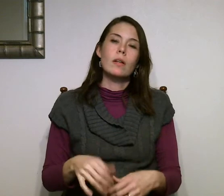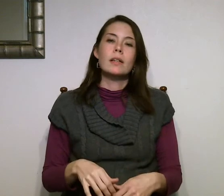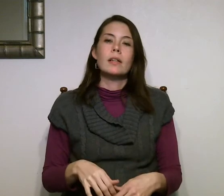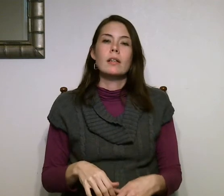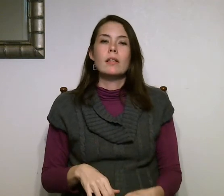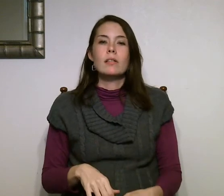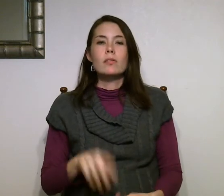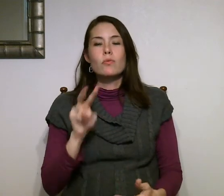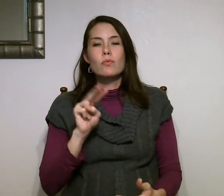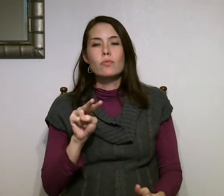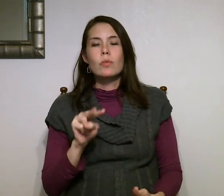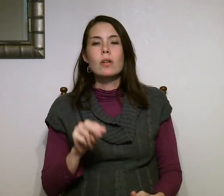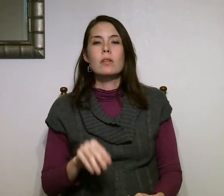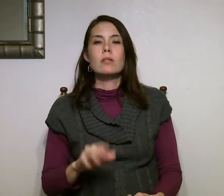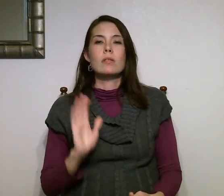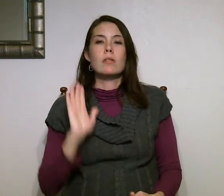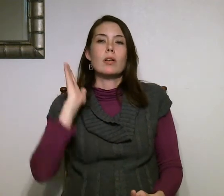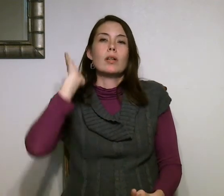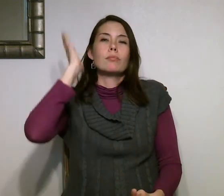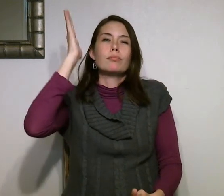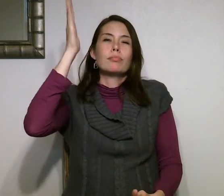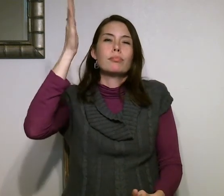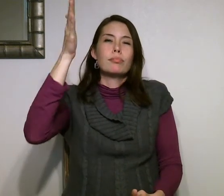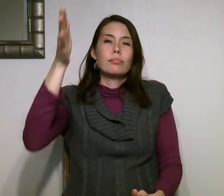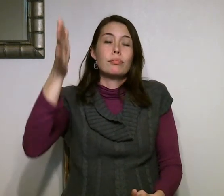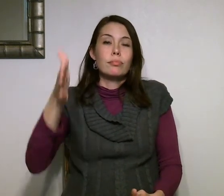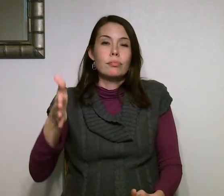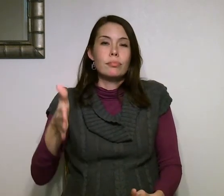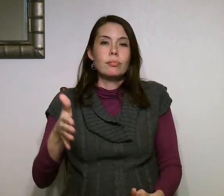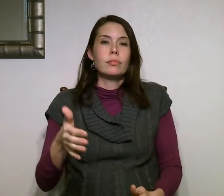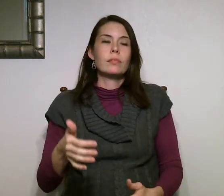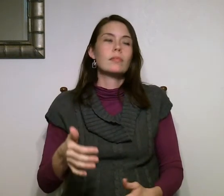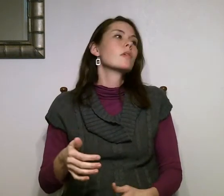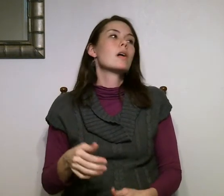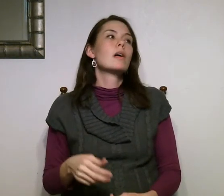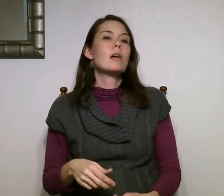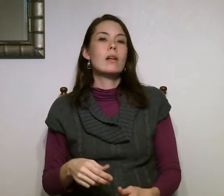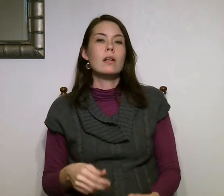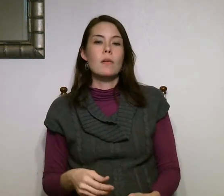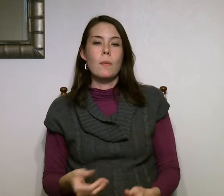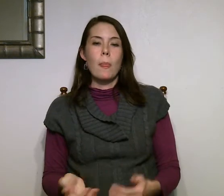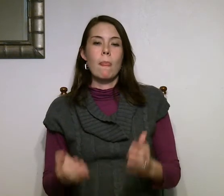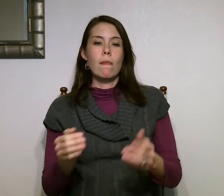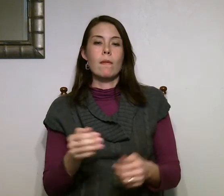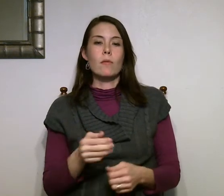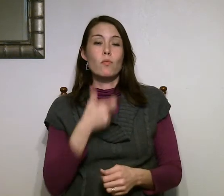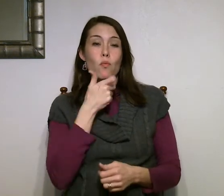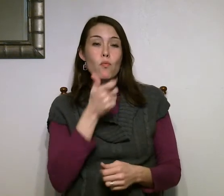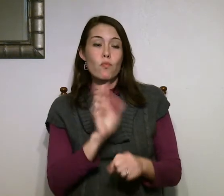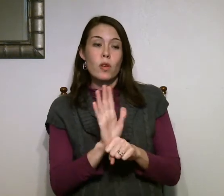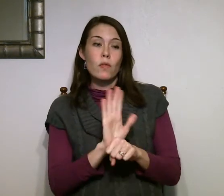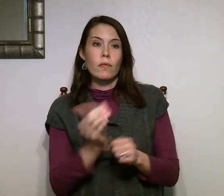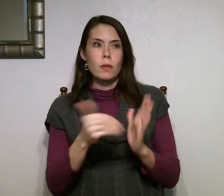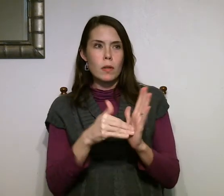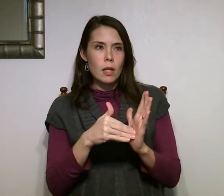I want you to watch this video in like 3 years, and remember how you felt when you're watching it now, and you're going to be, oh my God, this was